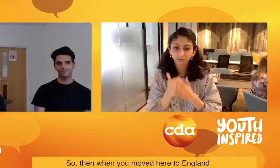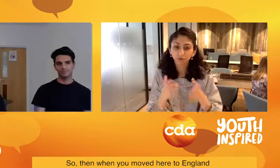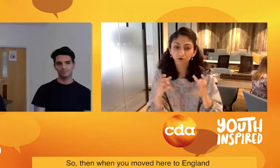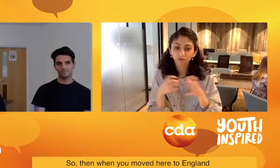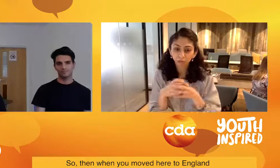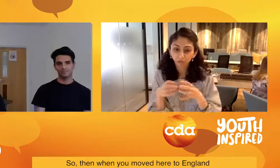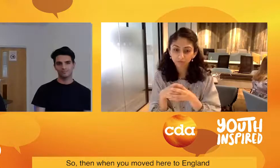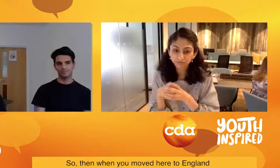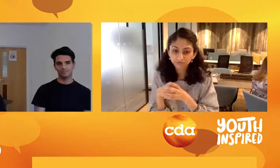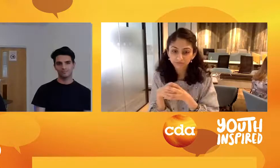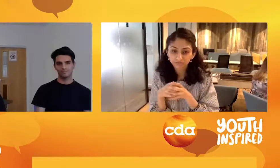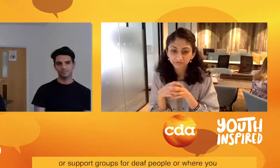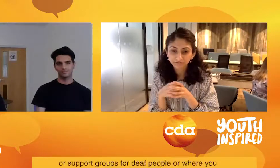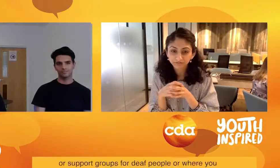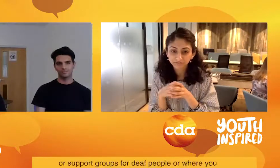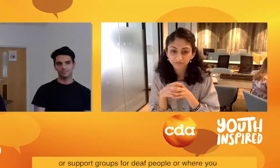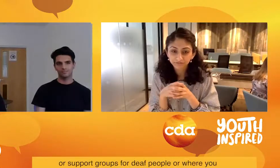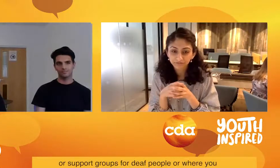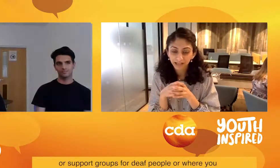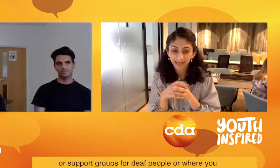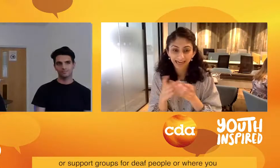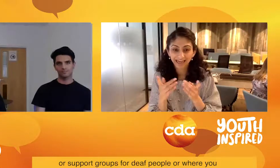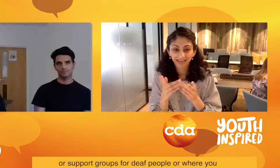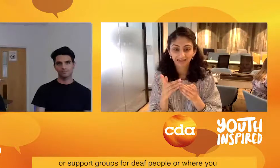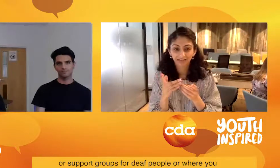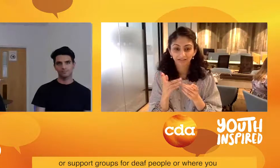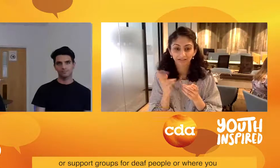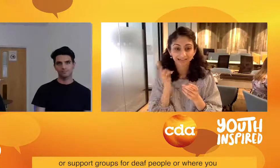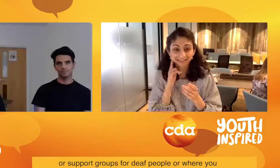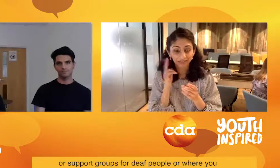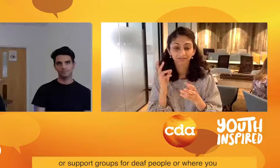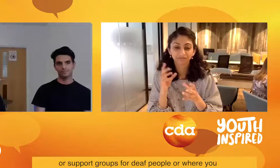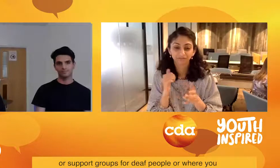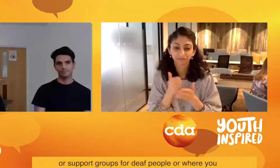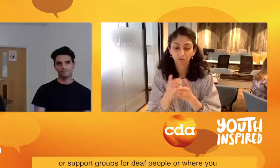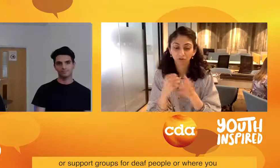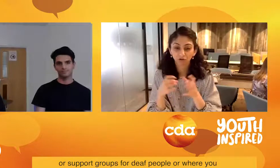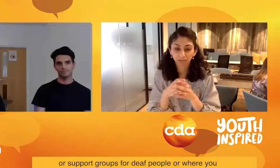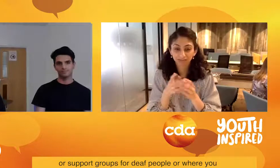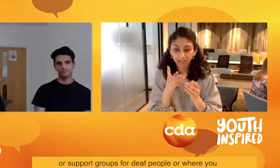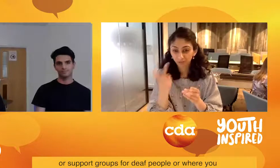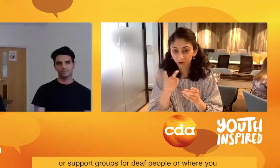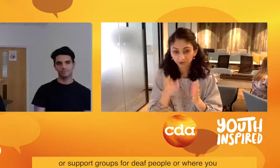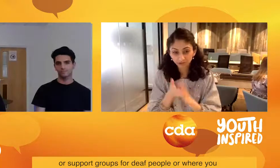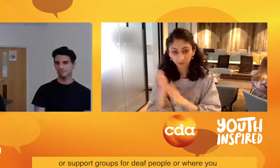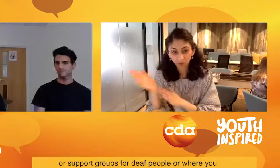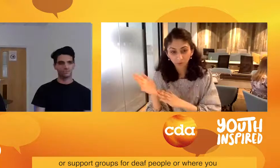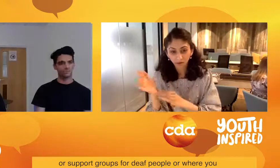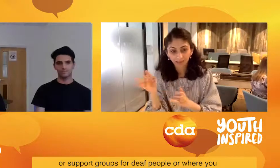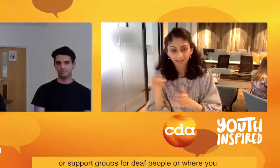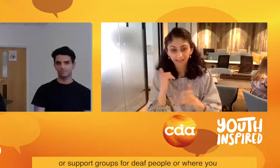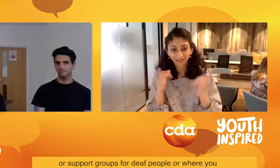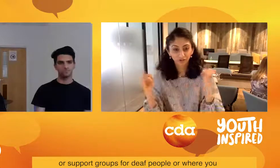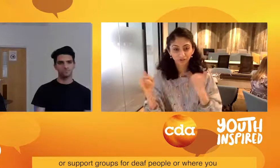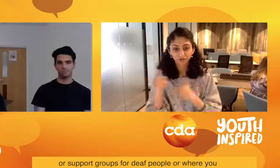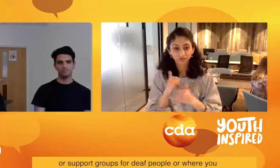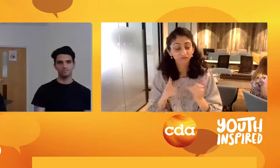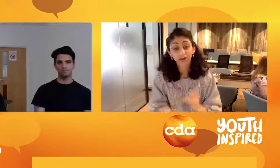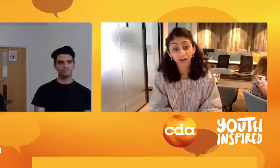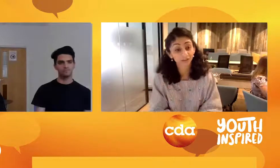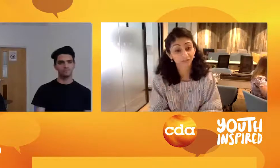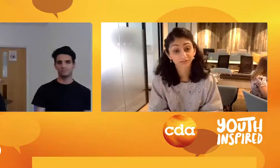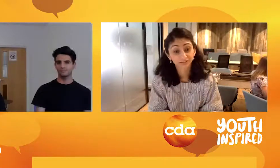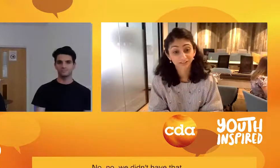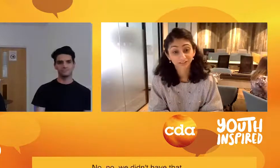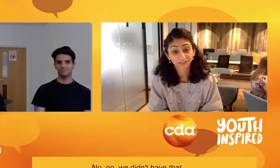any kind of supportive groups or support groups for deaf people, or where you could go to